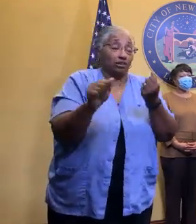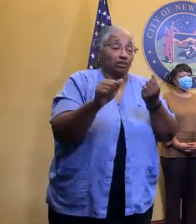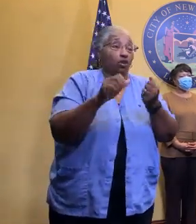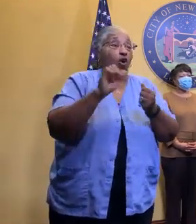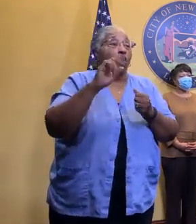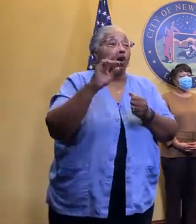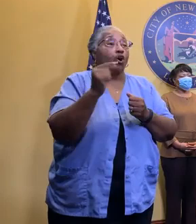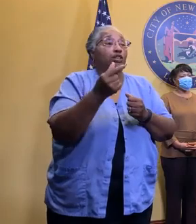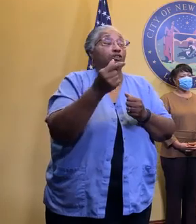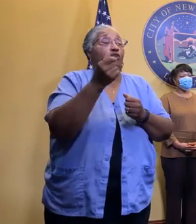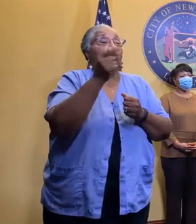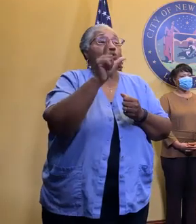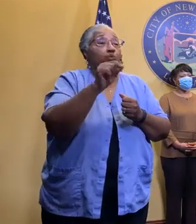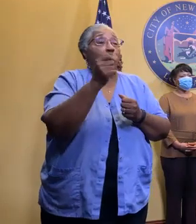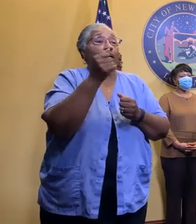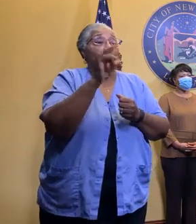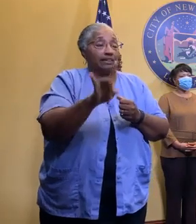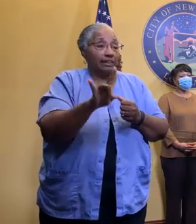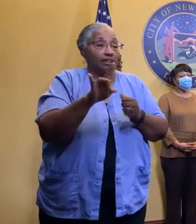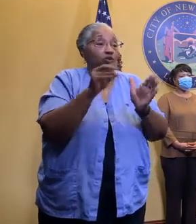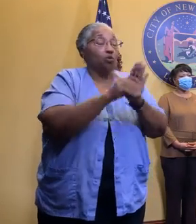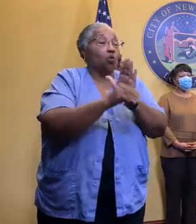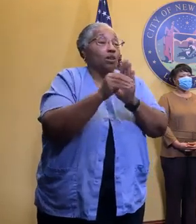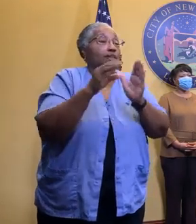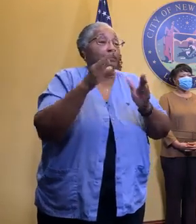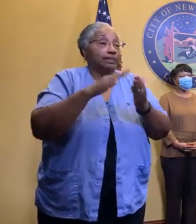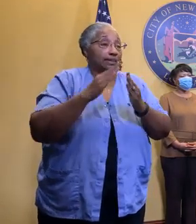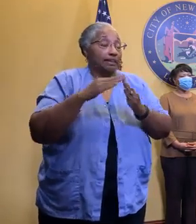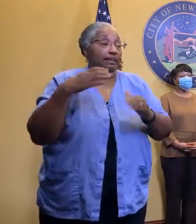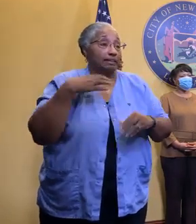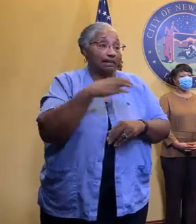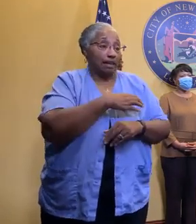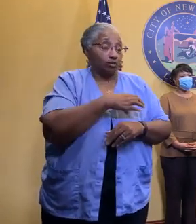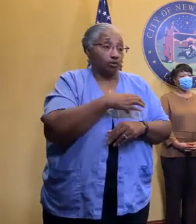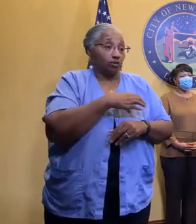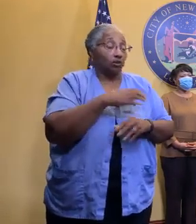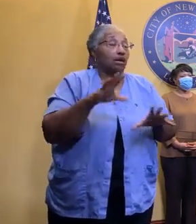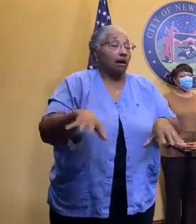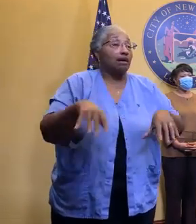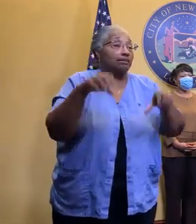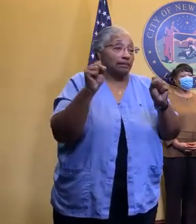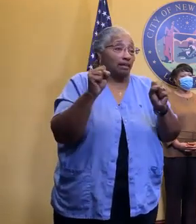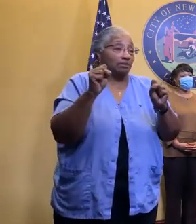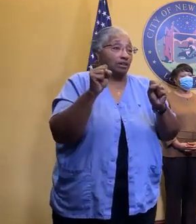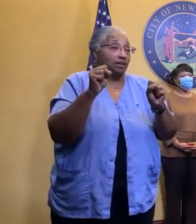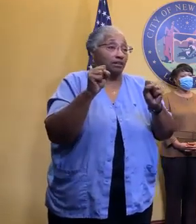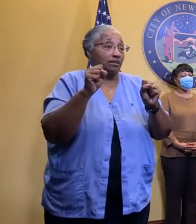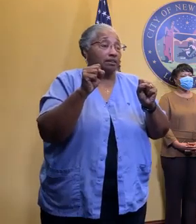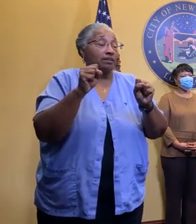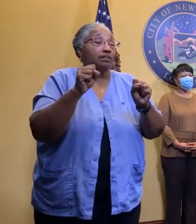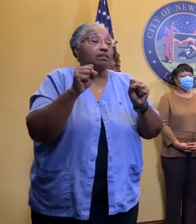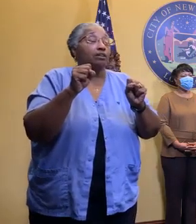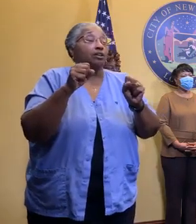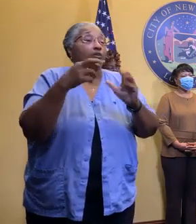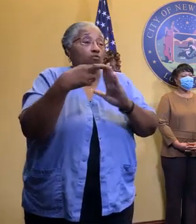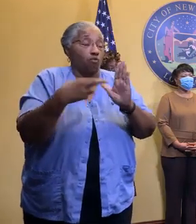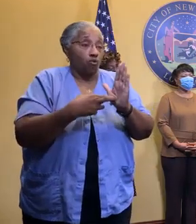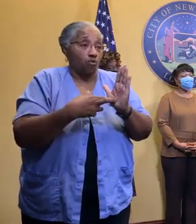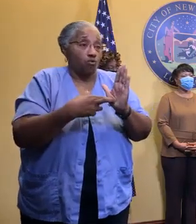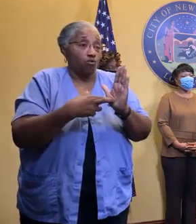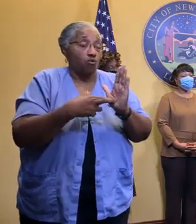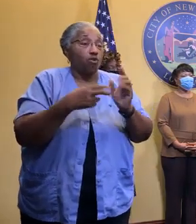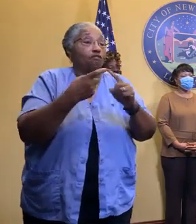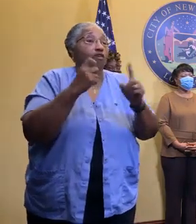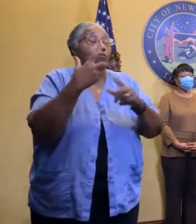2018, the New Orleans City Council adopted a resolution which was authored by council members J.H. Banks, Helene Moreno, and